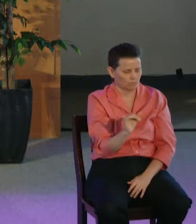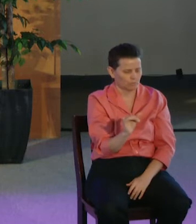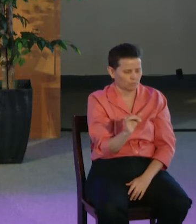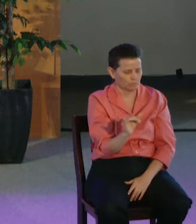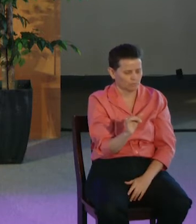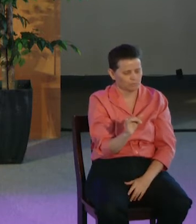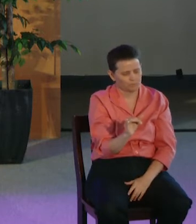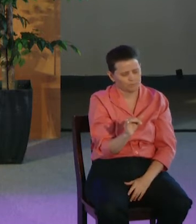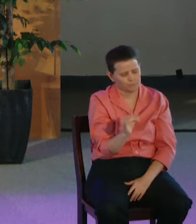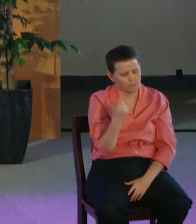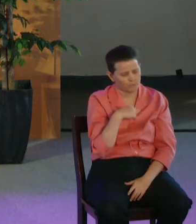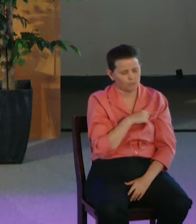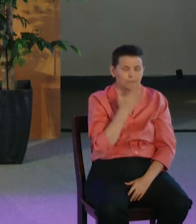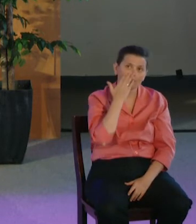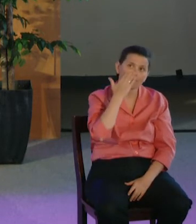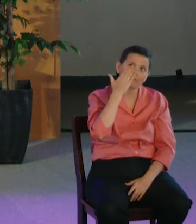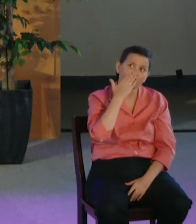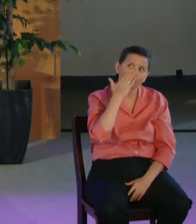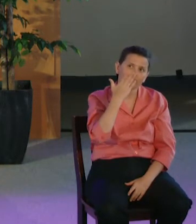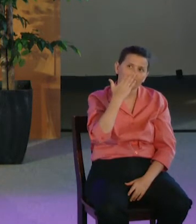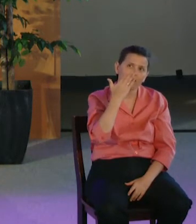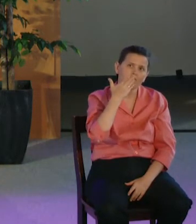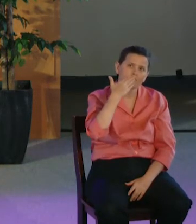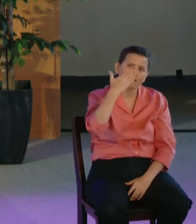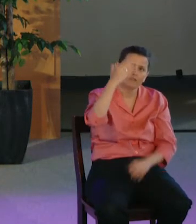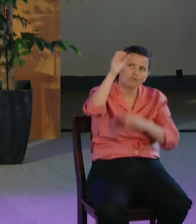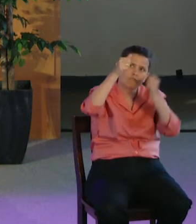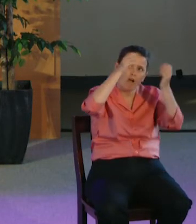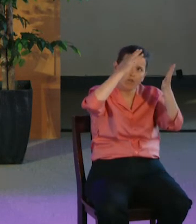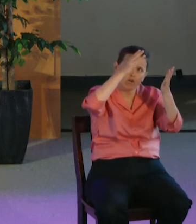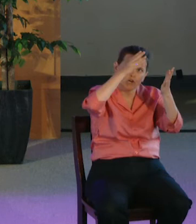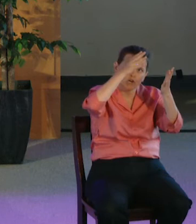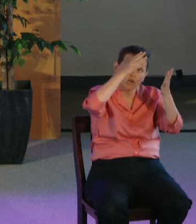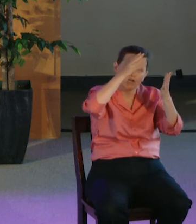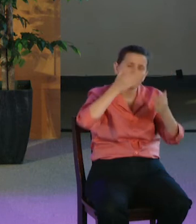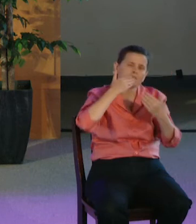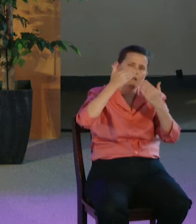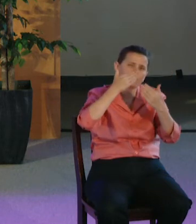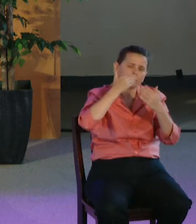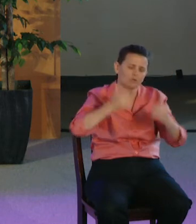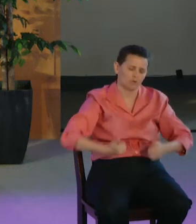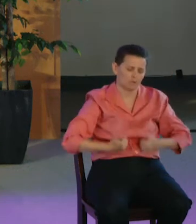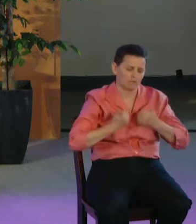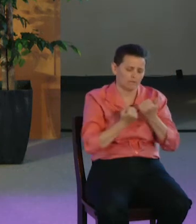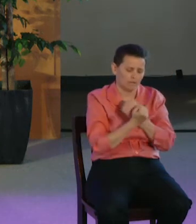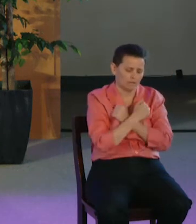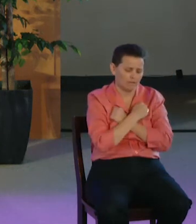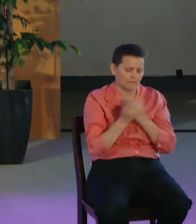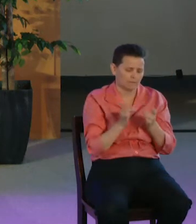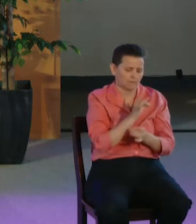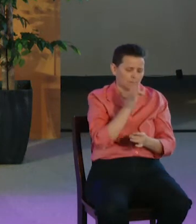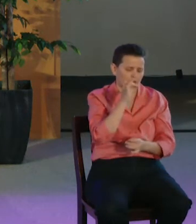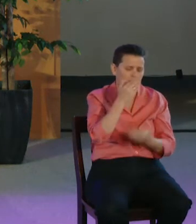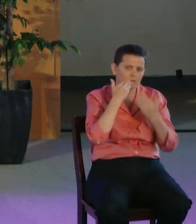And so we say thank you. Thank you, Father. Thank you, living, loving Spirit. Thank you, Divine Mother,